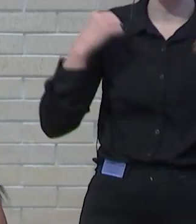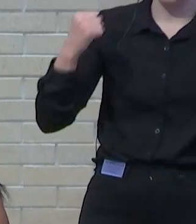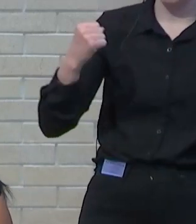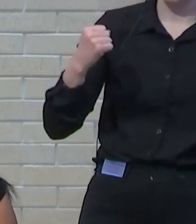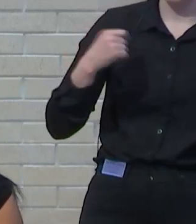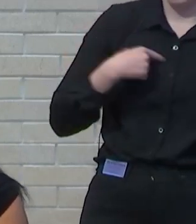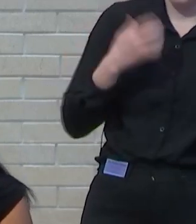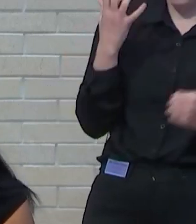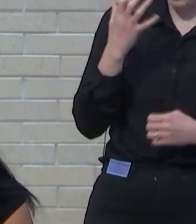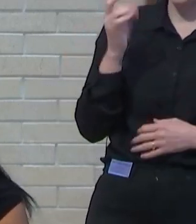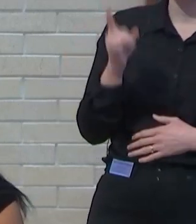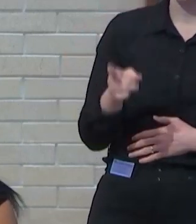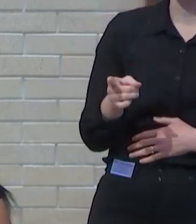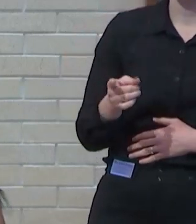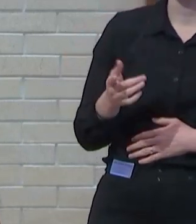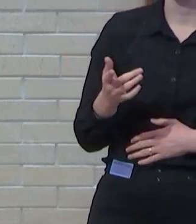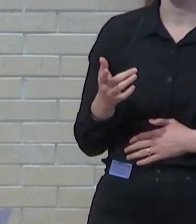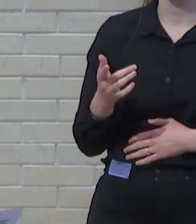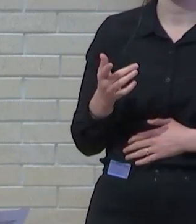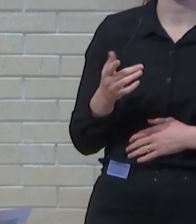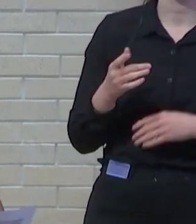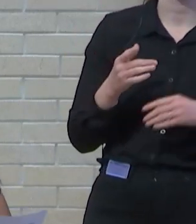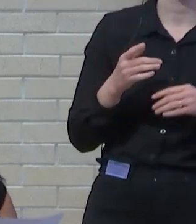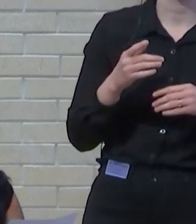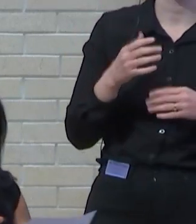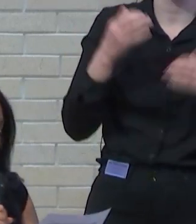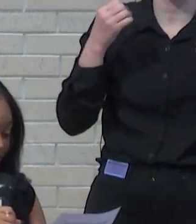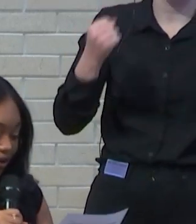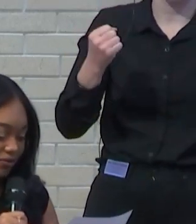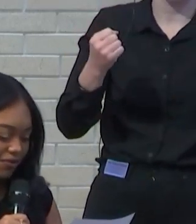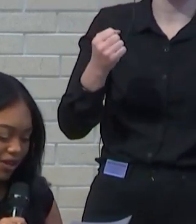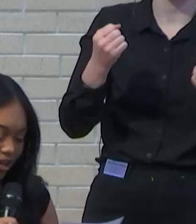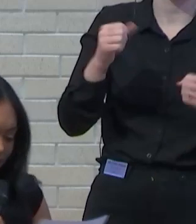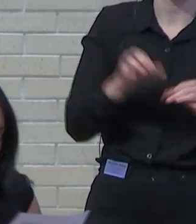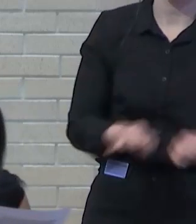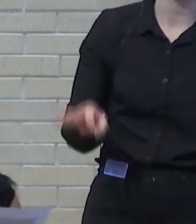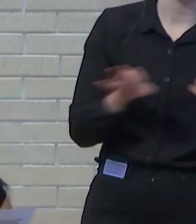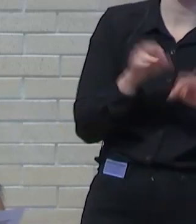you for that. While being strong is important, you are also honest with yourself.